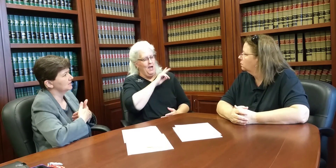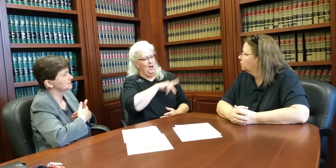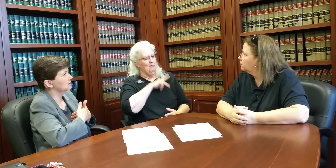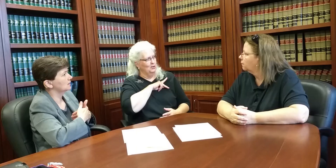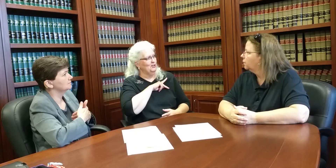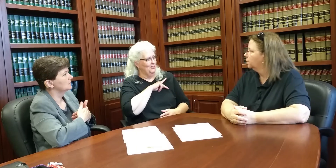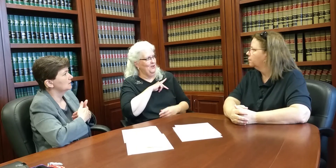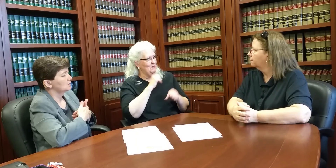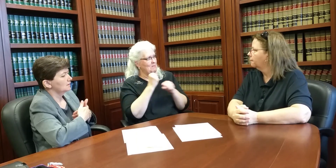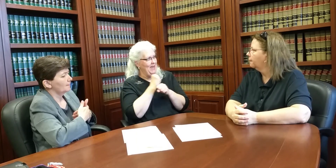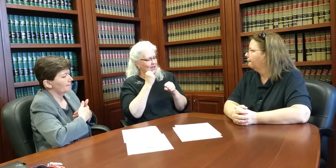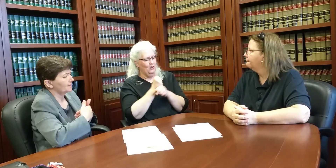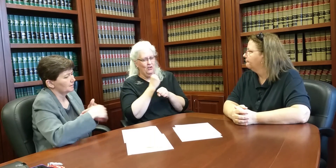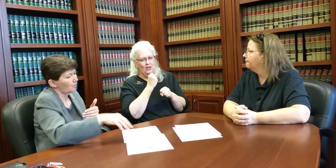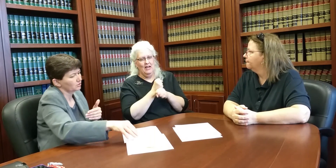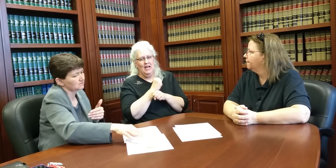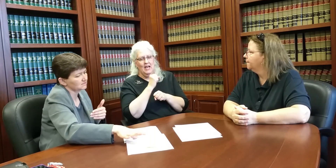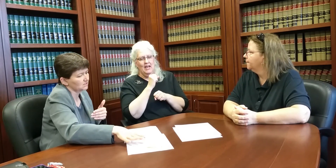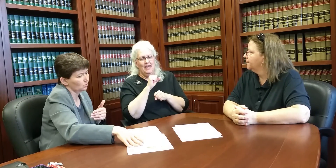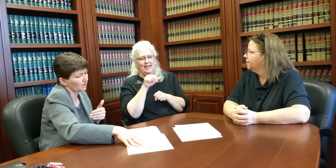been the part that deal with